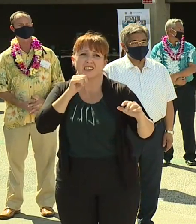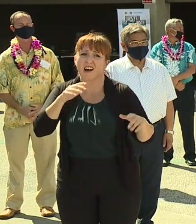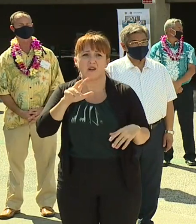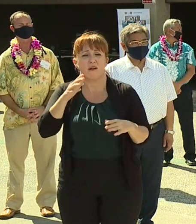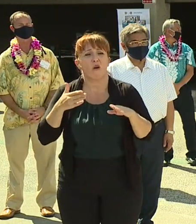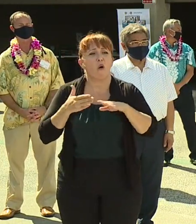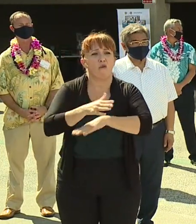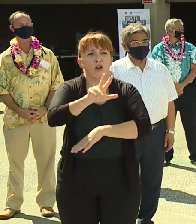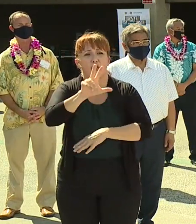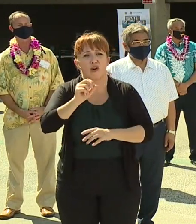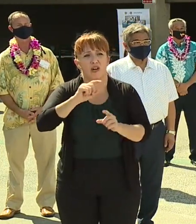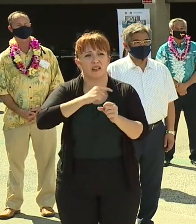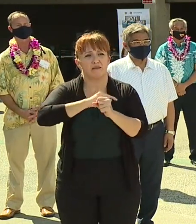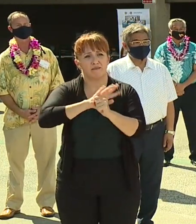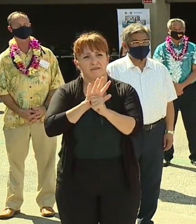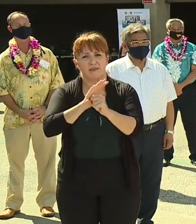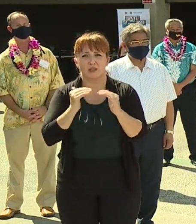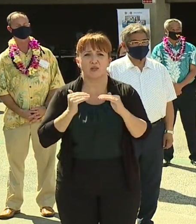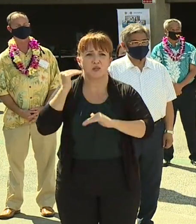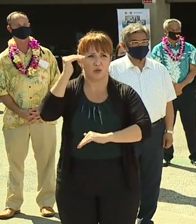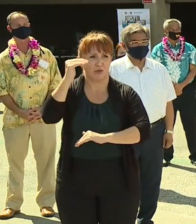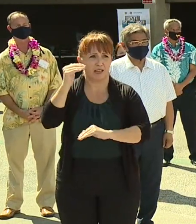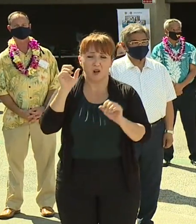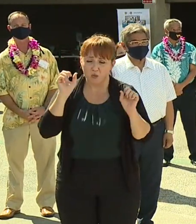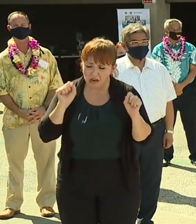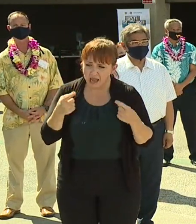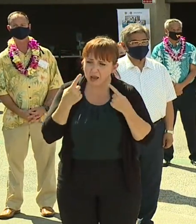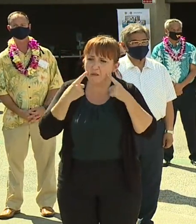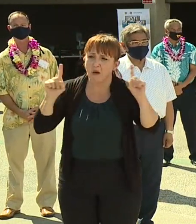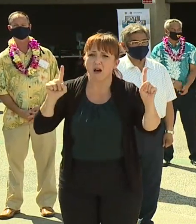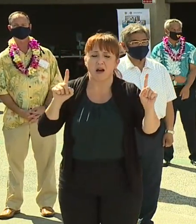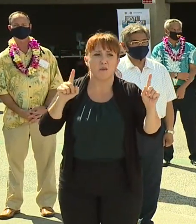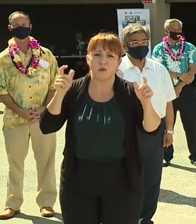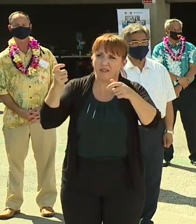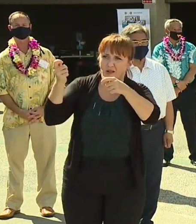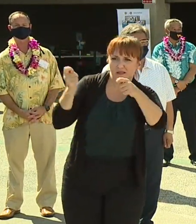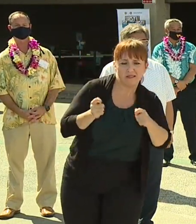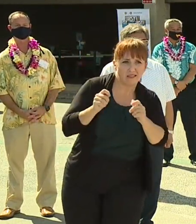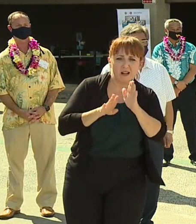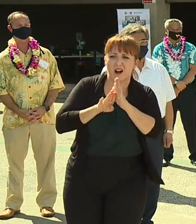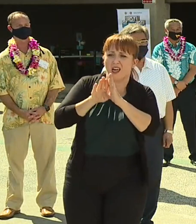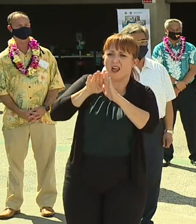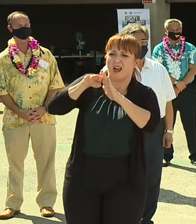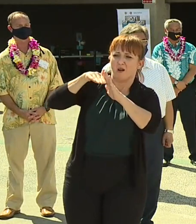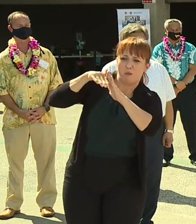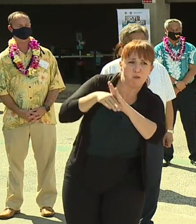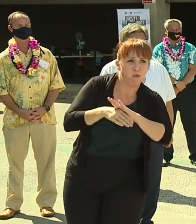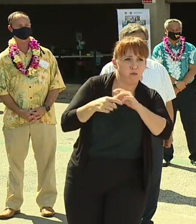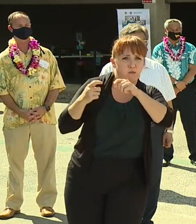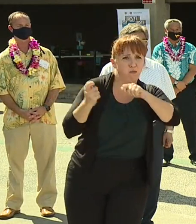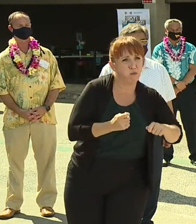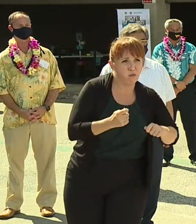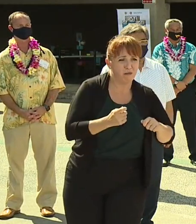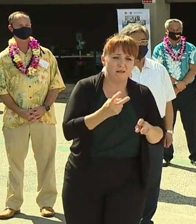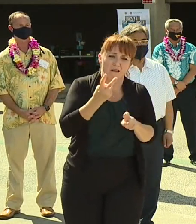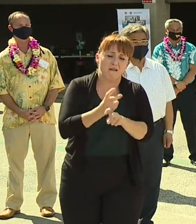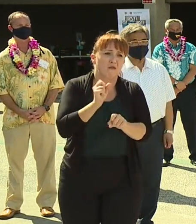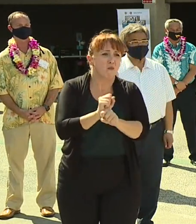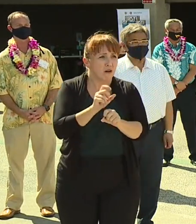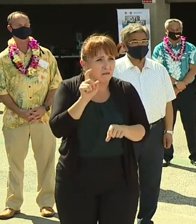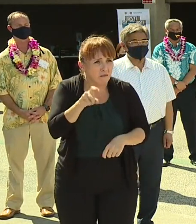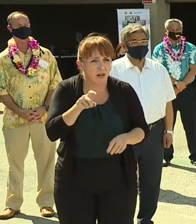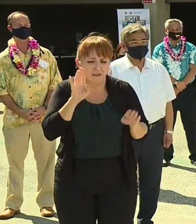many. But I believe we can get there, but we got to drive this curve down now and work really hard. And you need to be